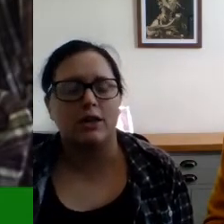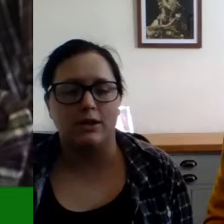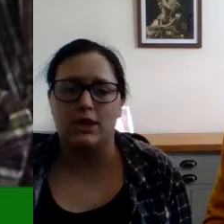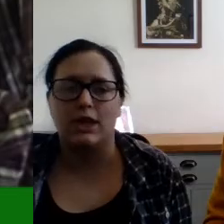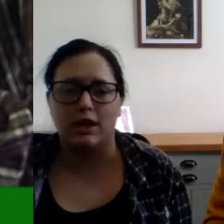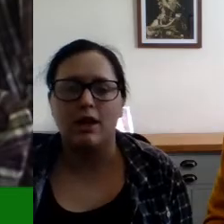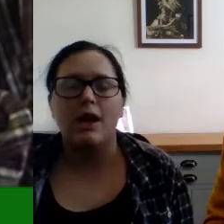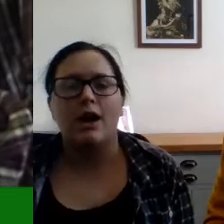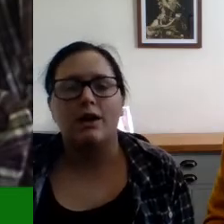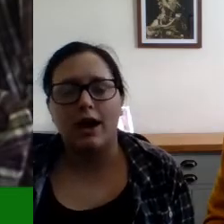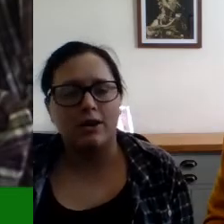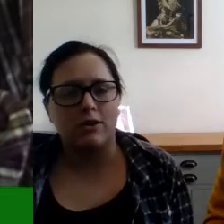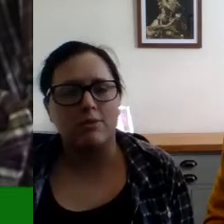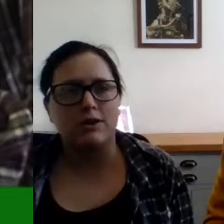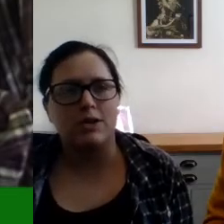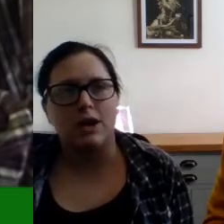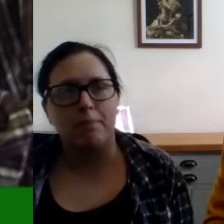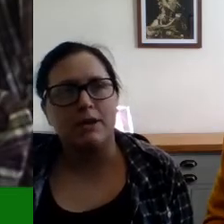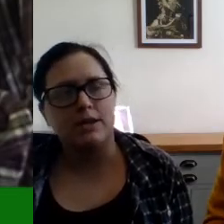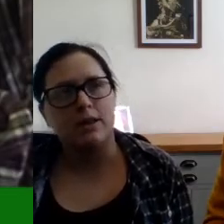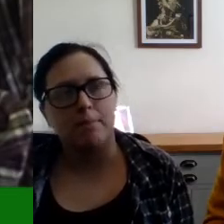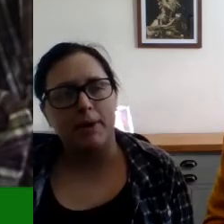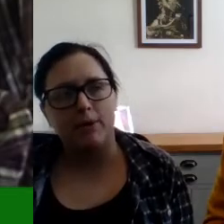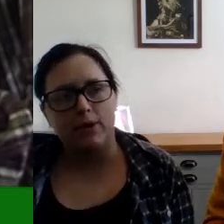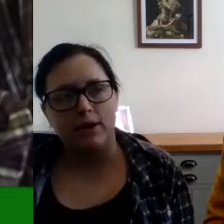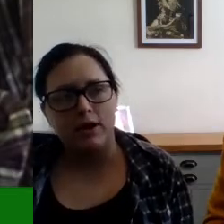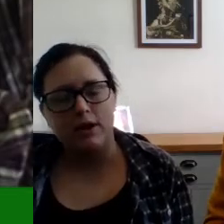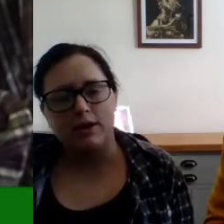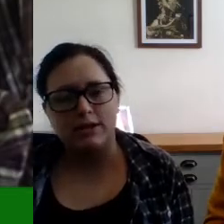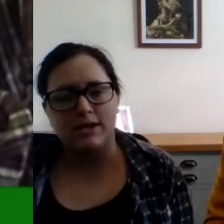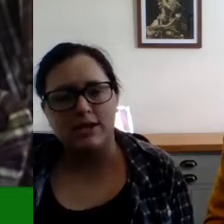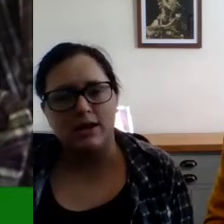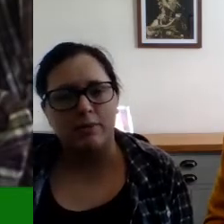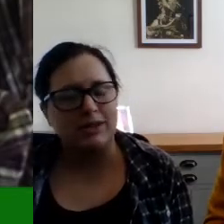slash island thing. And it had a community up until about